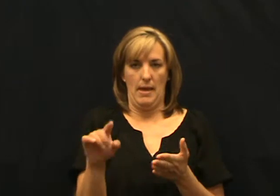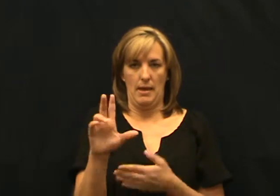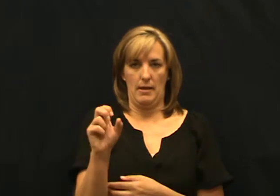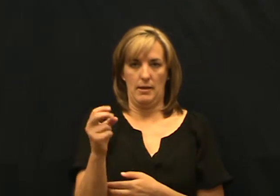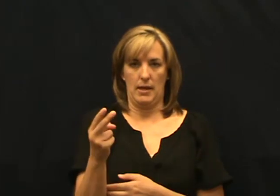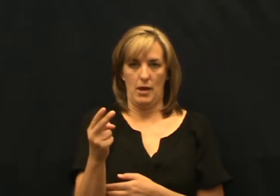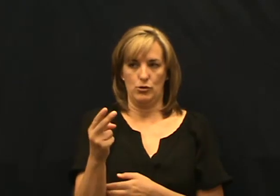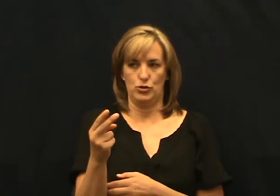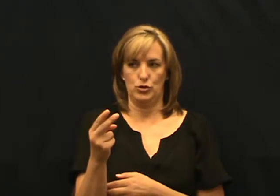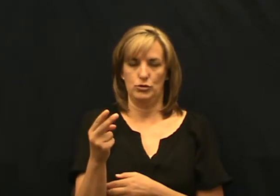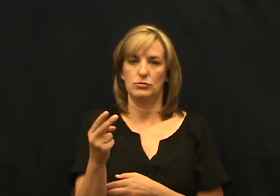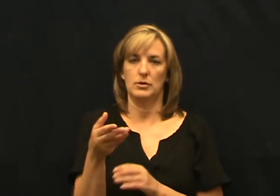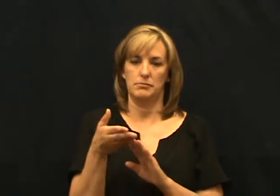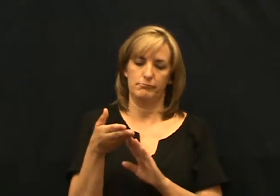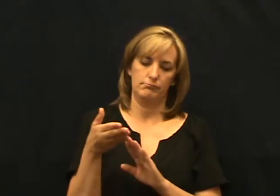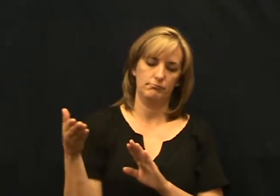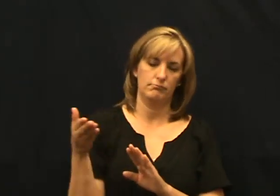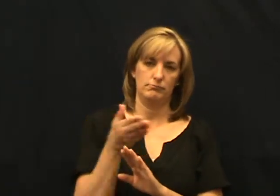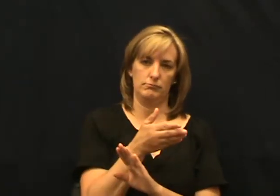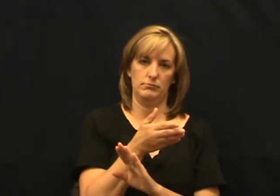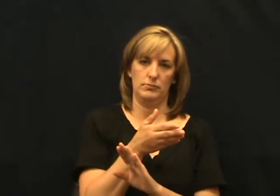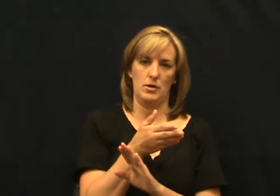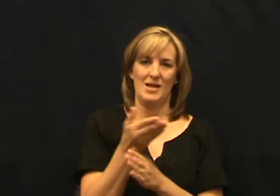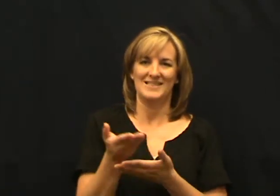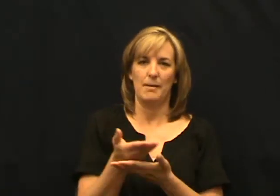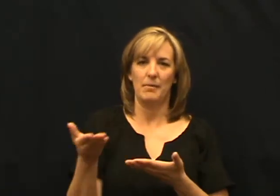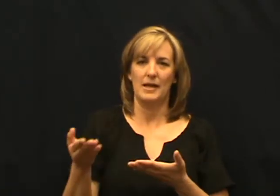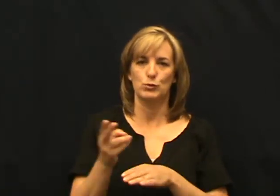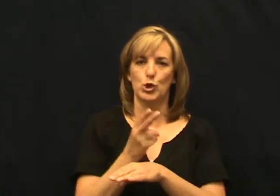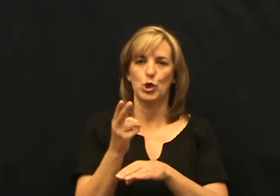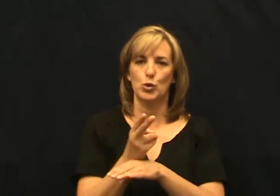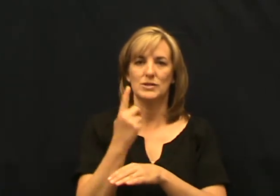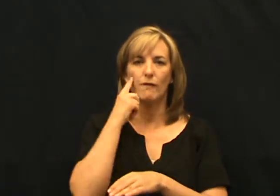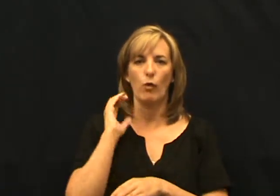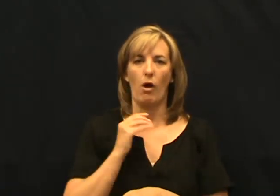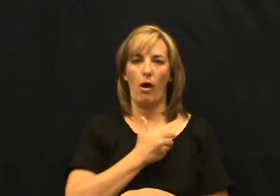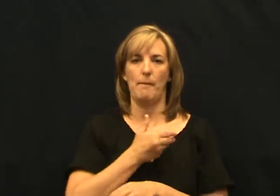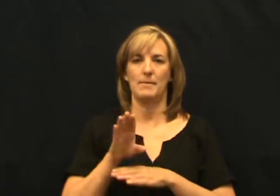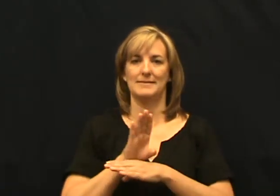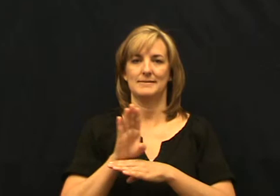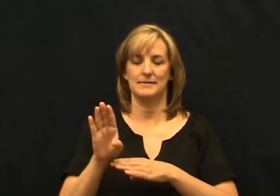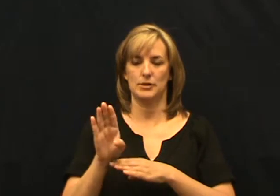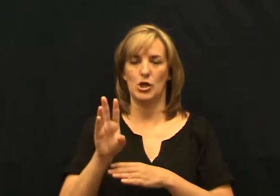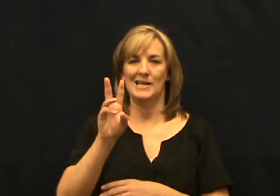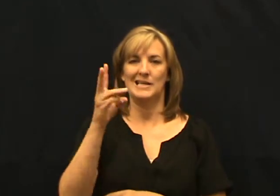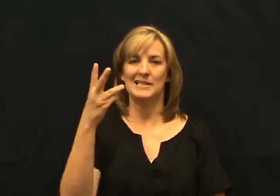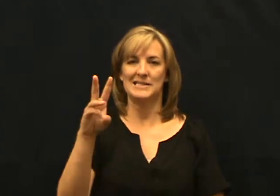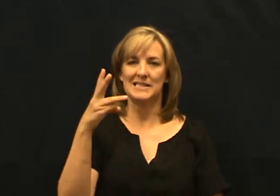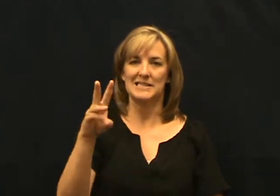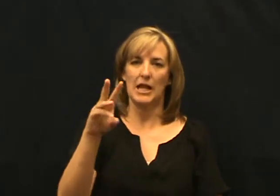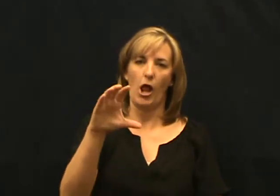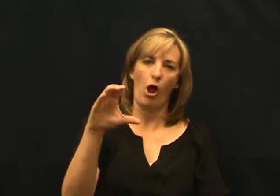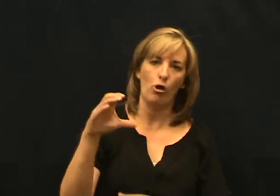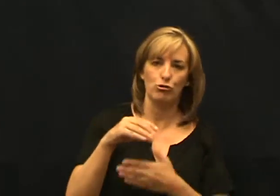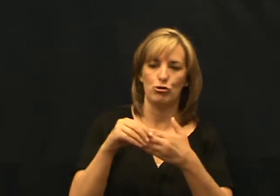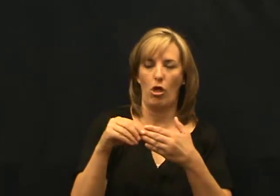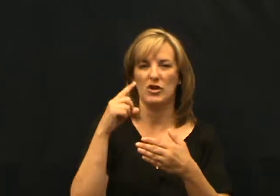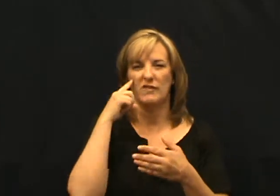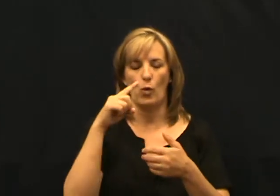supplies that we use in our business. So on September 2nd, our company wrote a check for $1,600 for sauce, dough, cheese, and other things